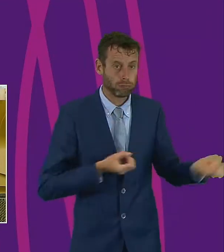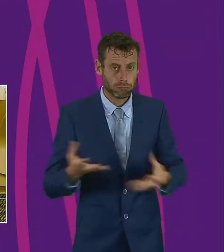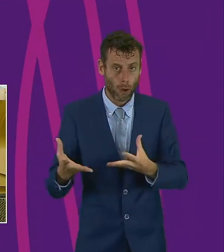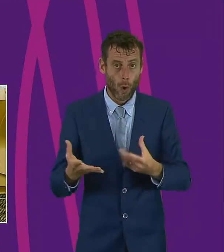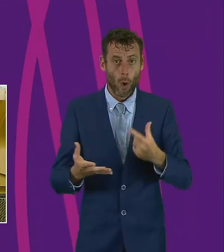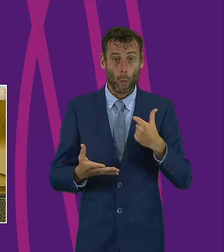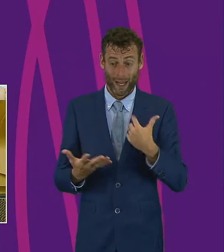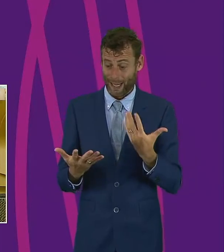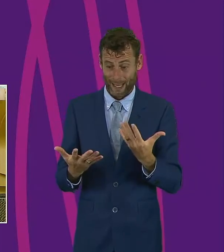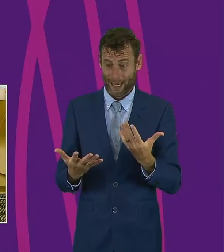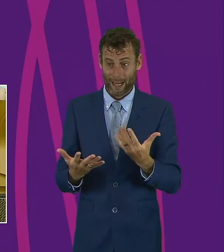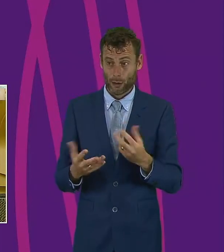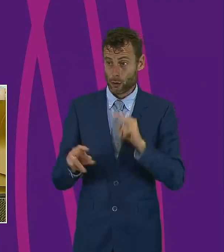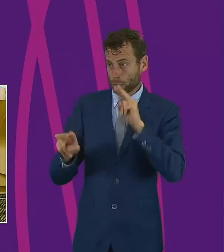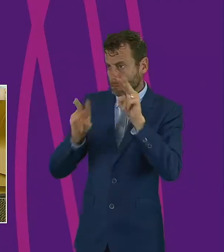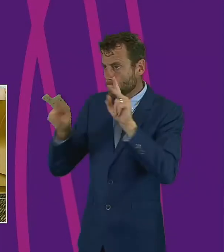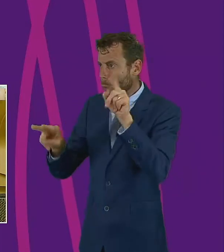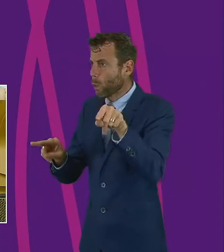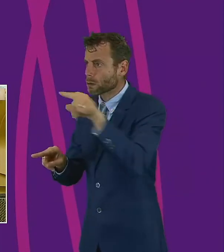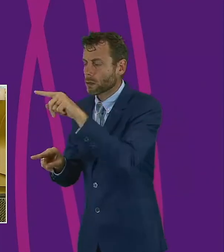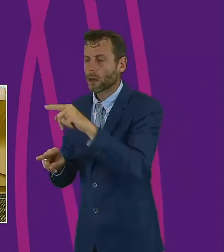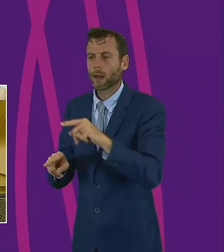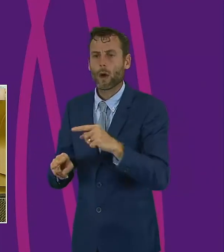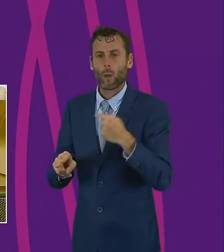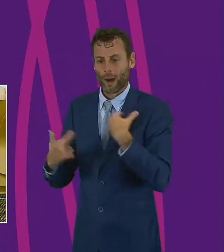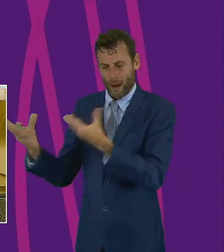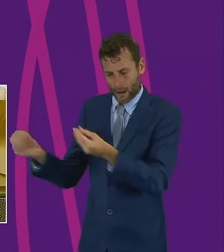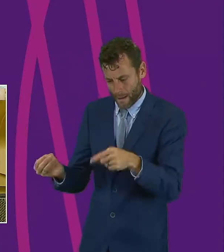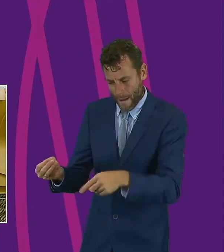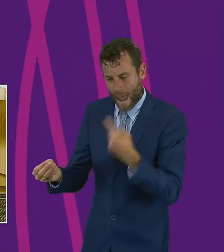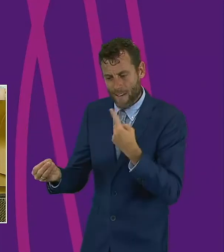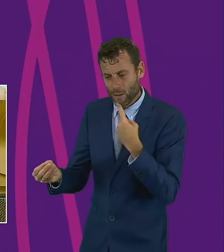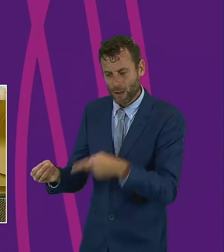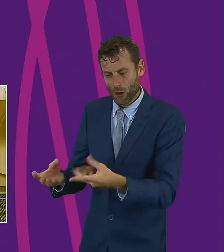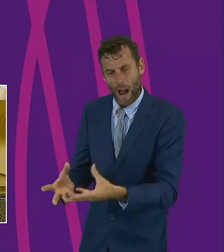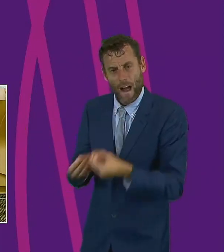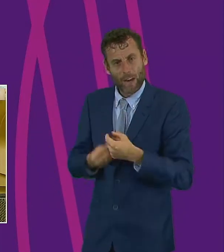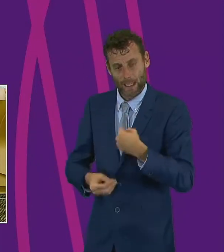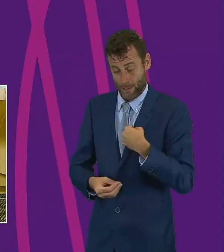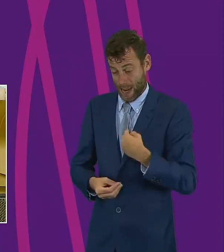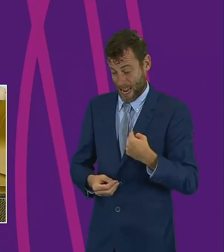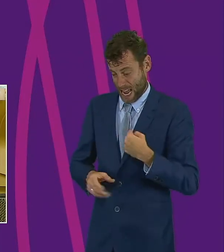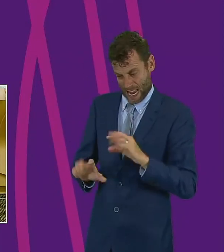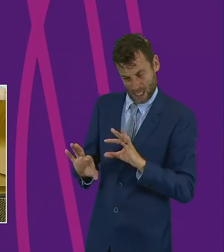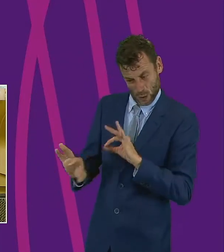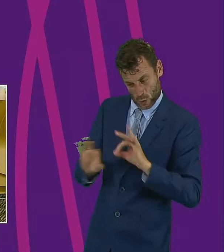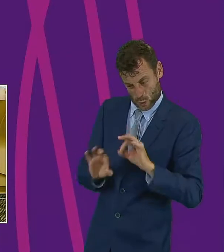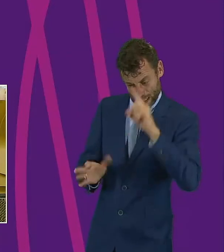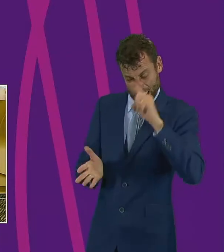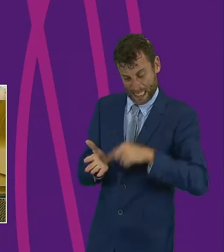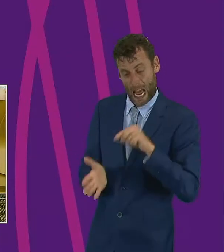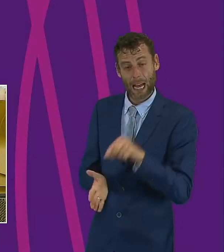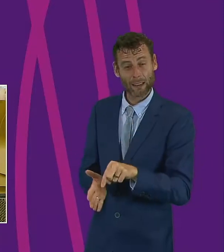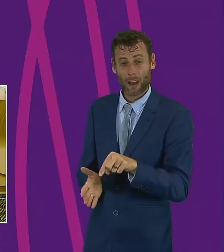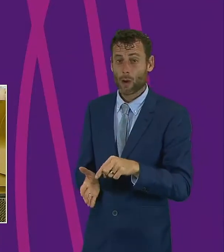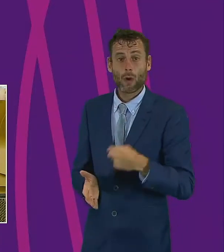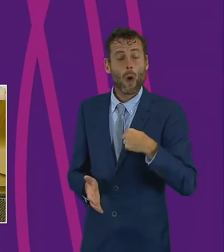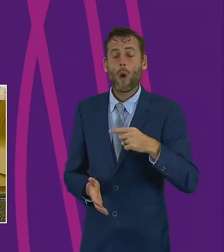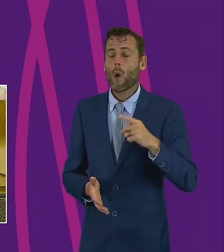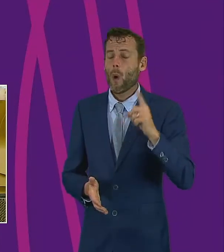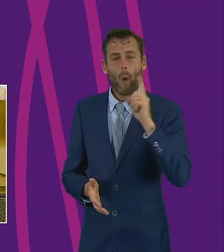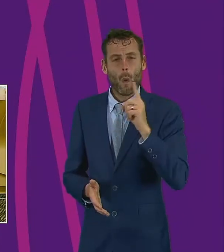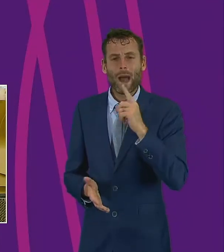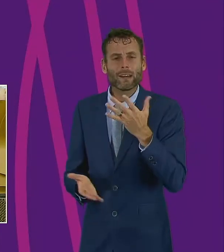judgment and intentions. We will have got things wrong along the way, and I will forever regret anything we got wrong,